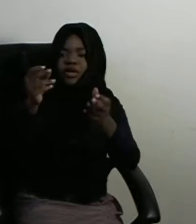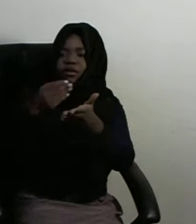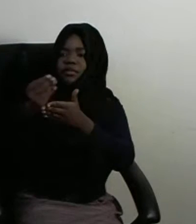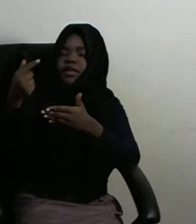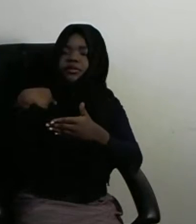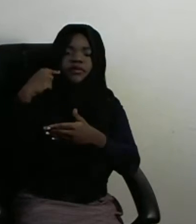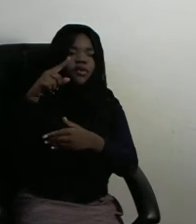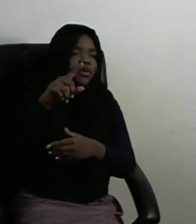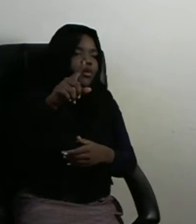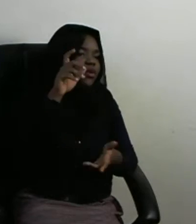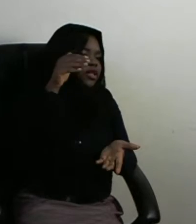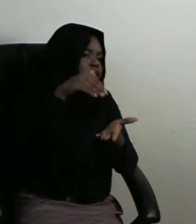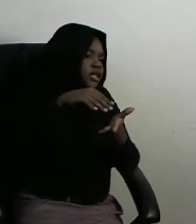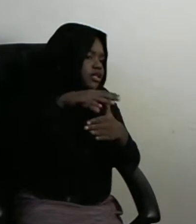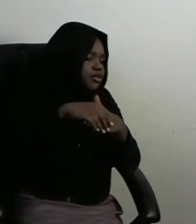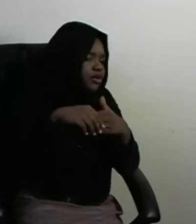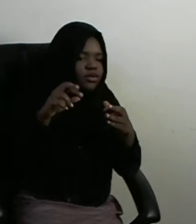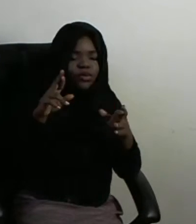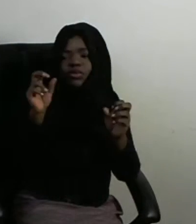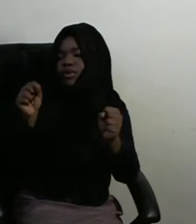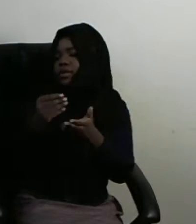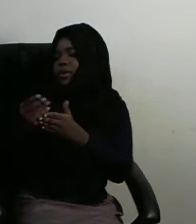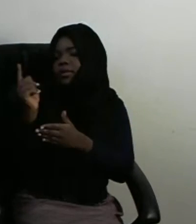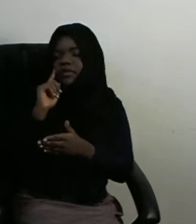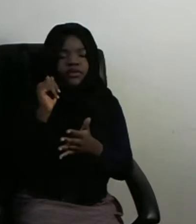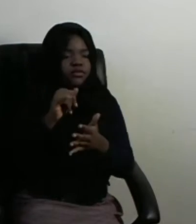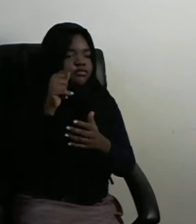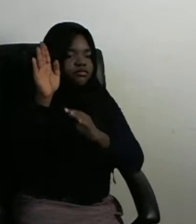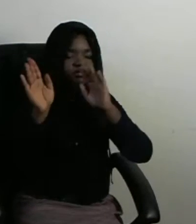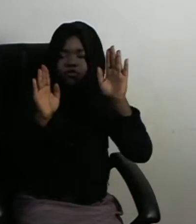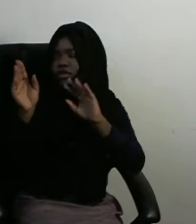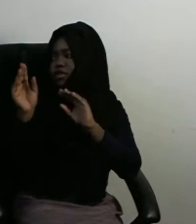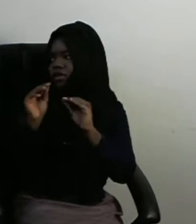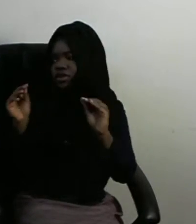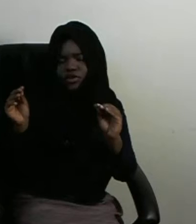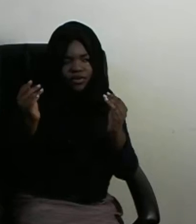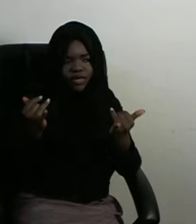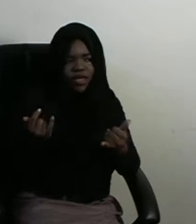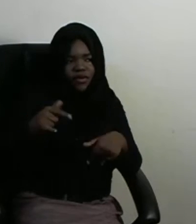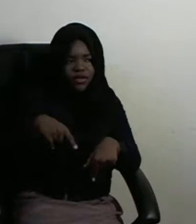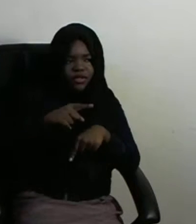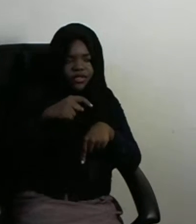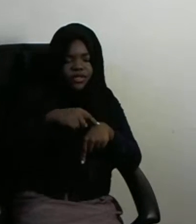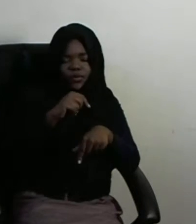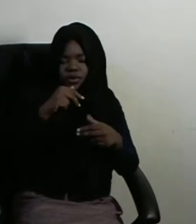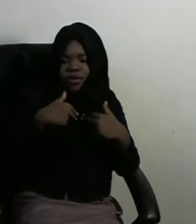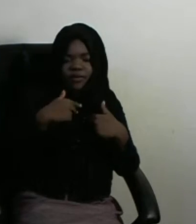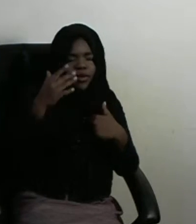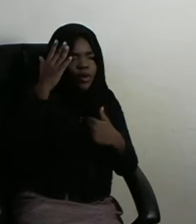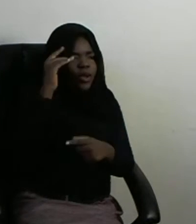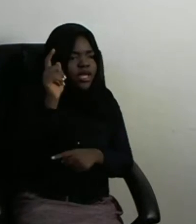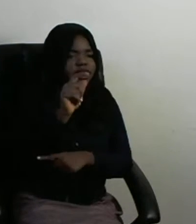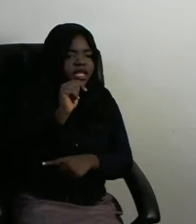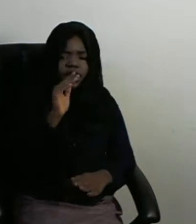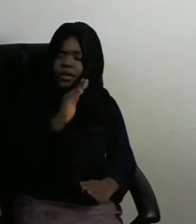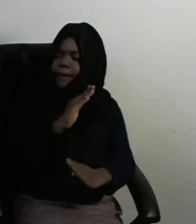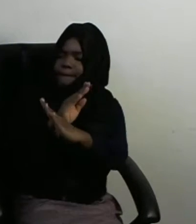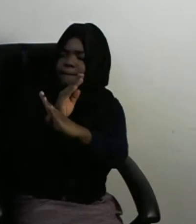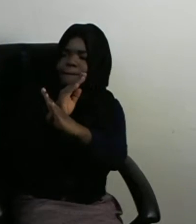me for $100,000 or you can buy me for that much. There is no such a thing. Why didn't Islam prohibit